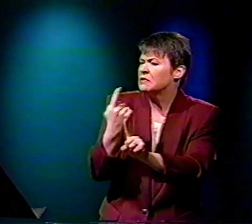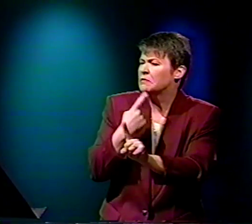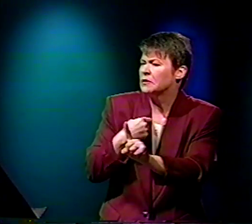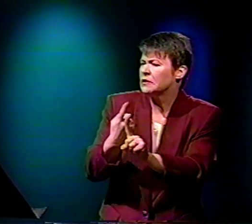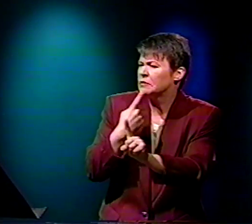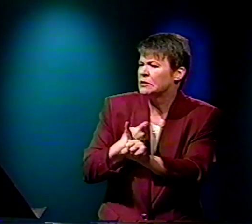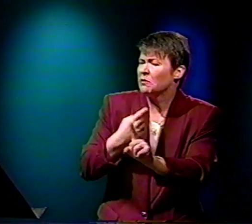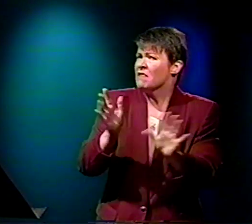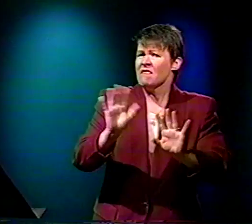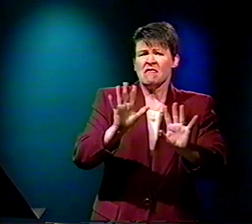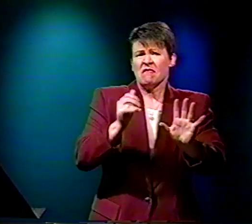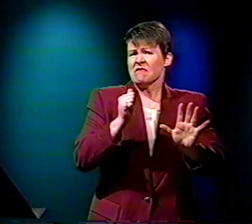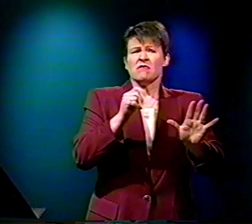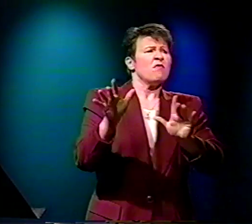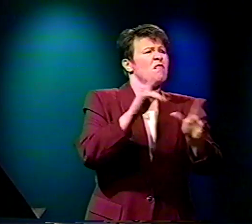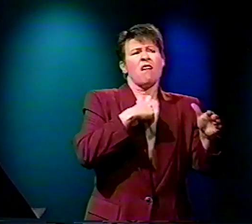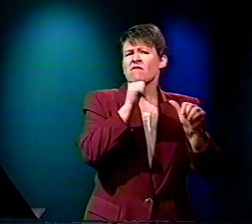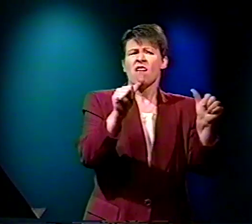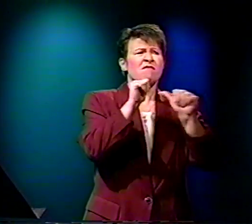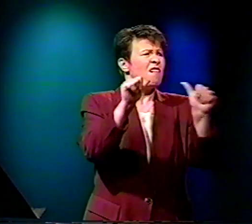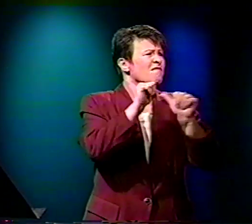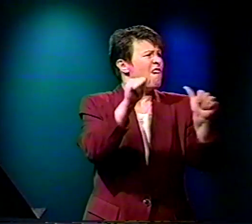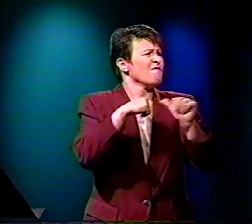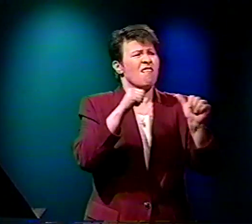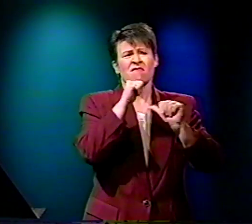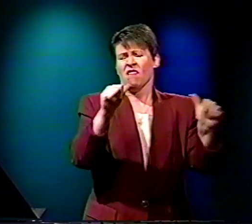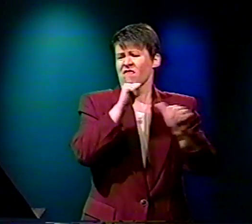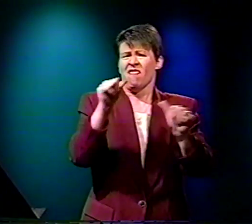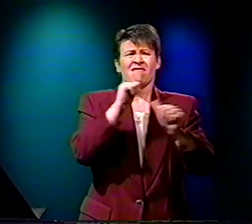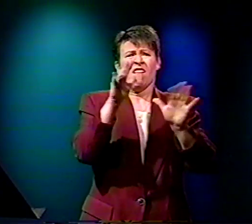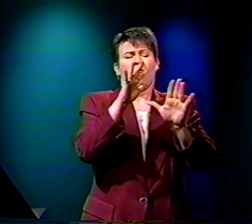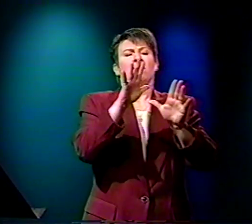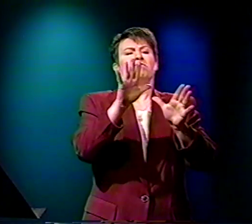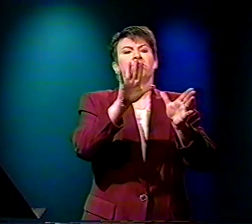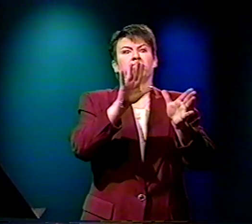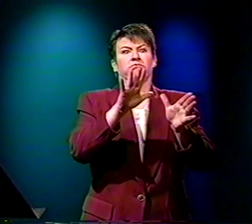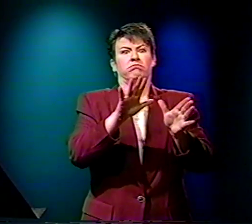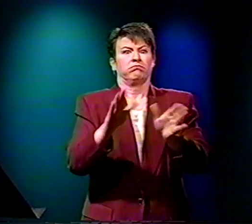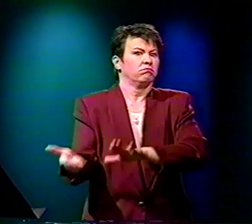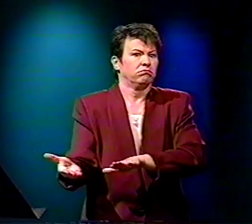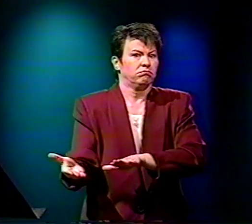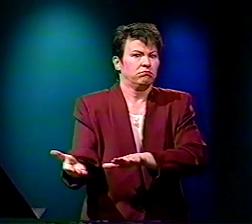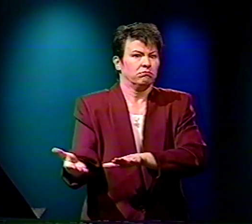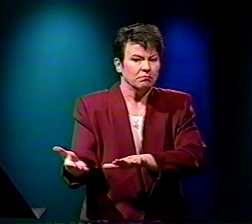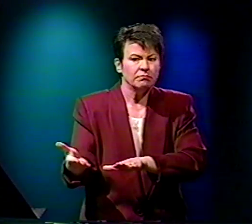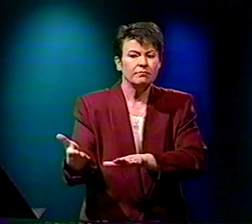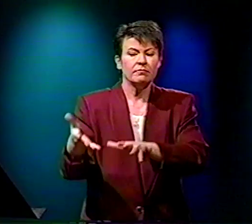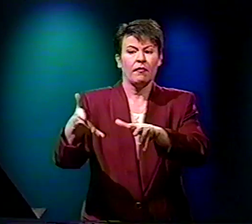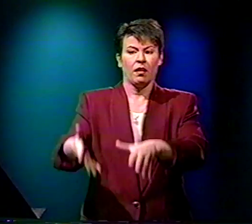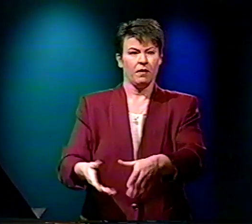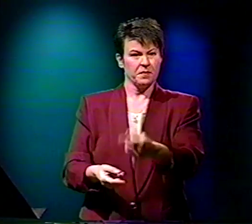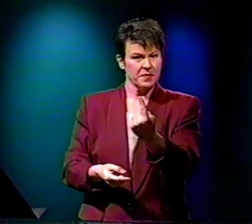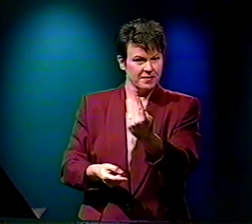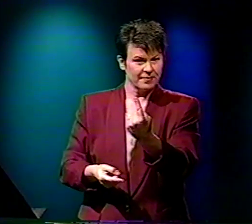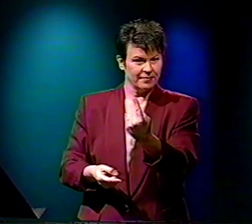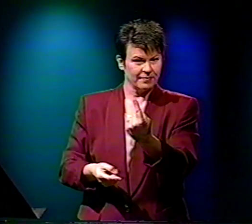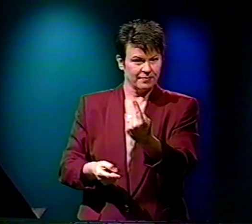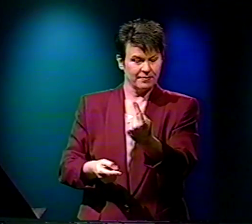thugs beat him and said, tell us what you know. And he wouldn't, and he denied any information, and he died as well, which left